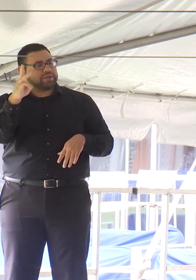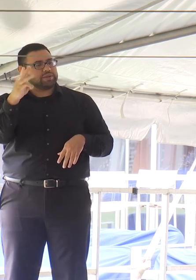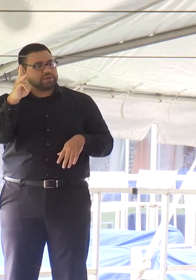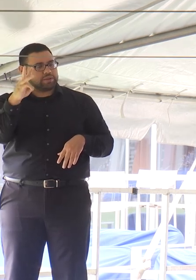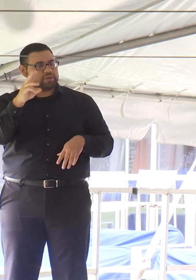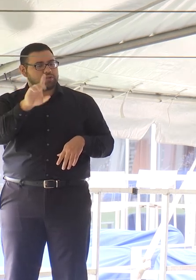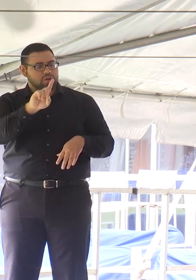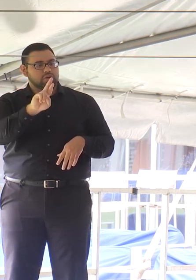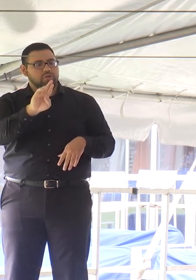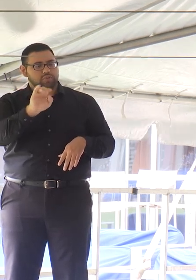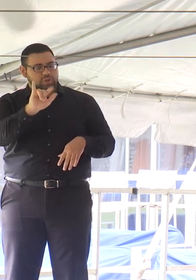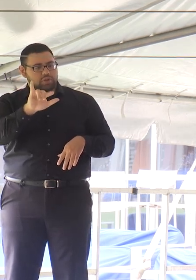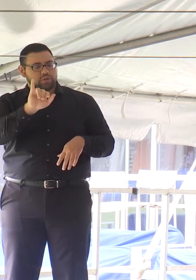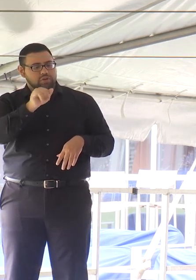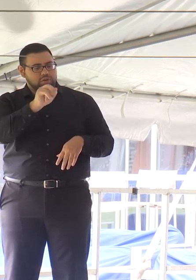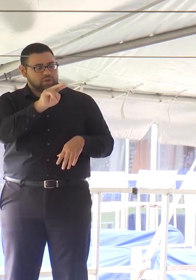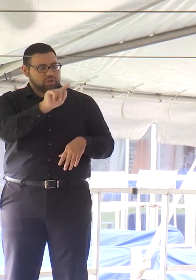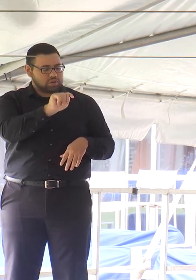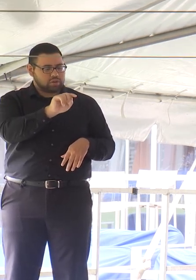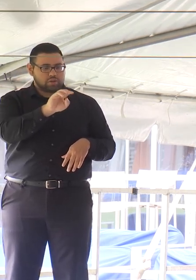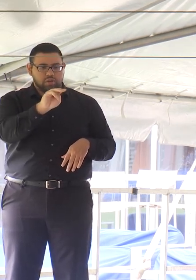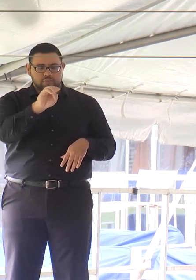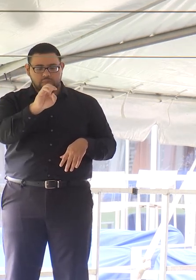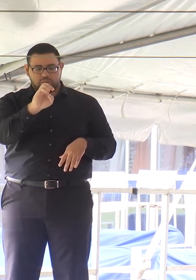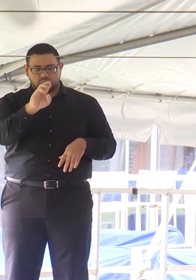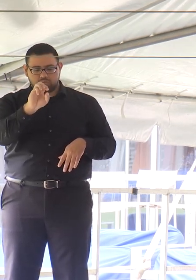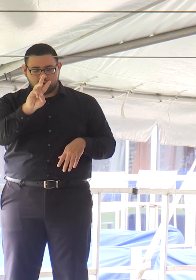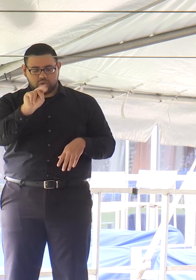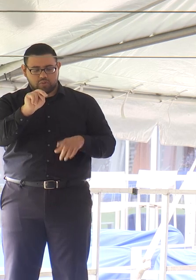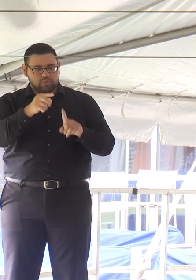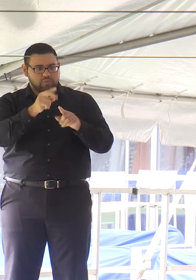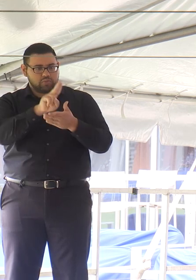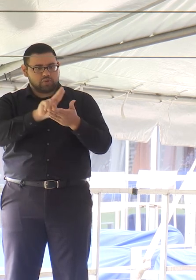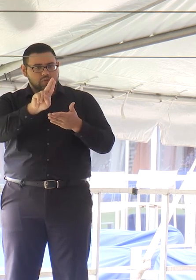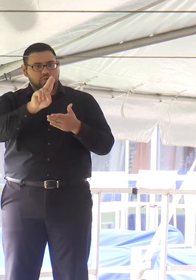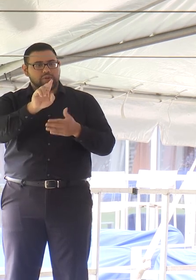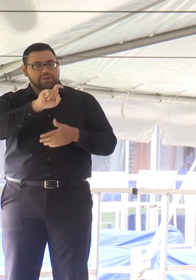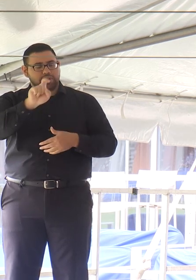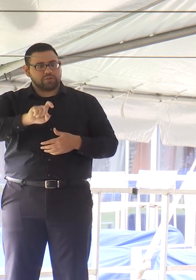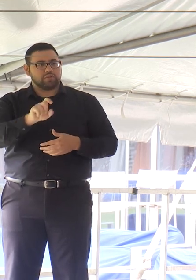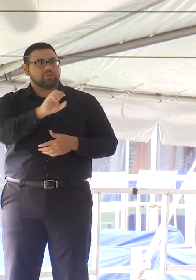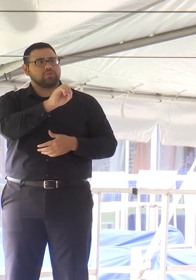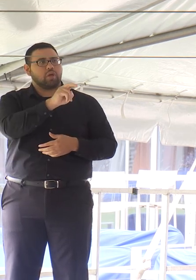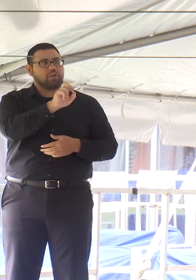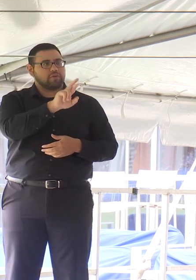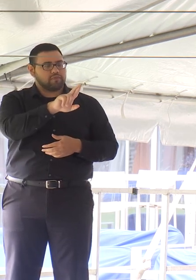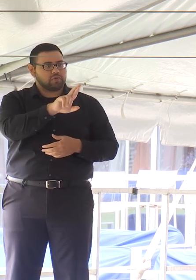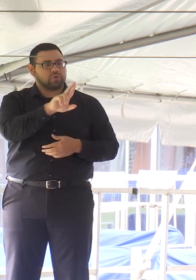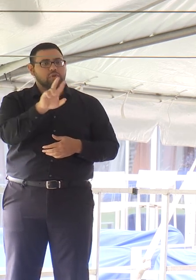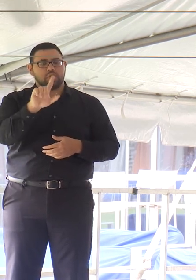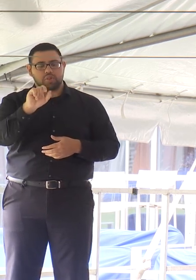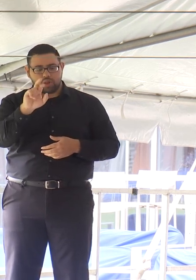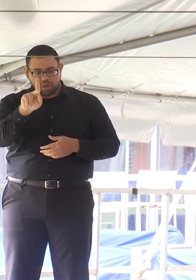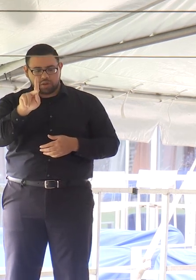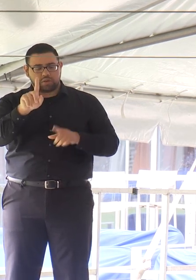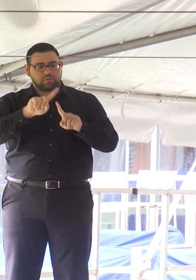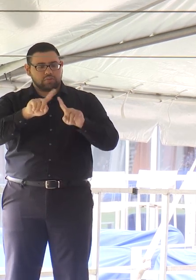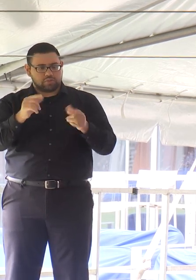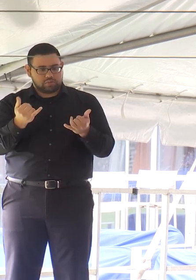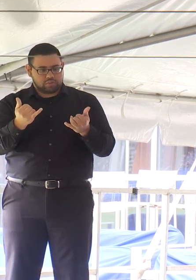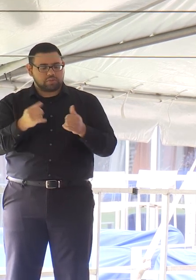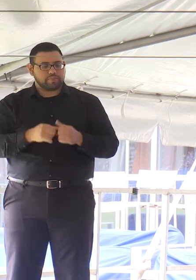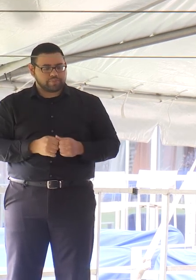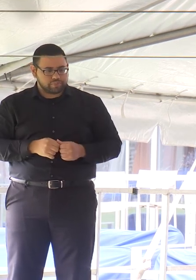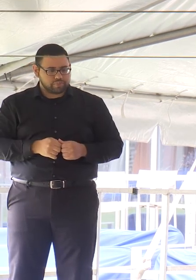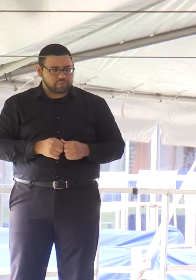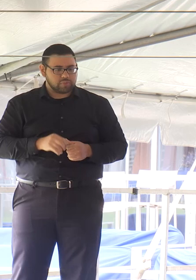2016. Bailey and Janet, Mac Brown from the University of Texas, and then Oliver Luck, who is now involved.